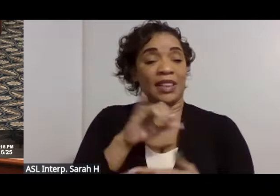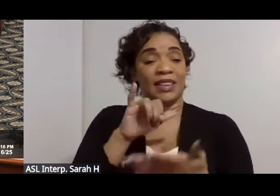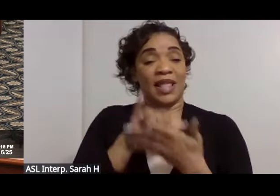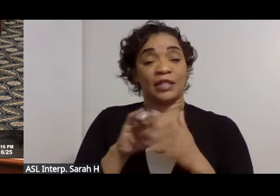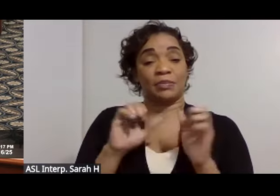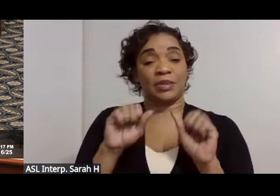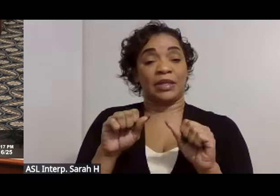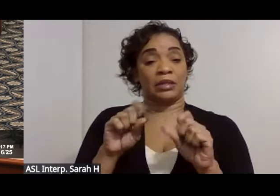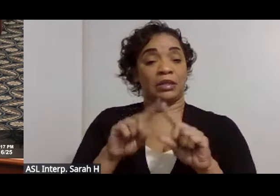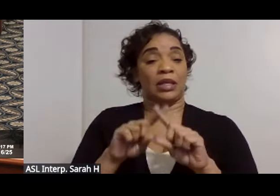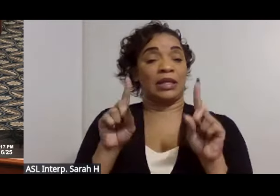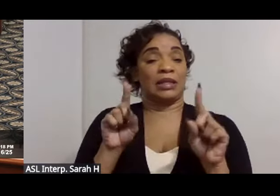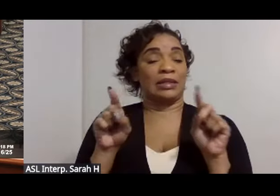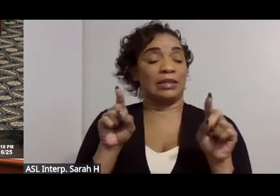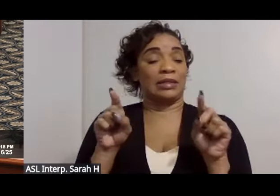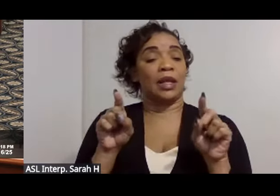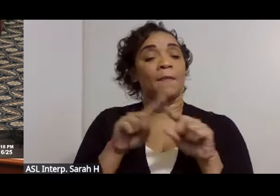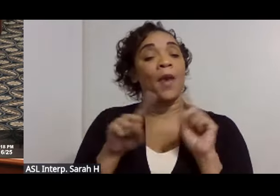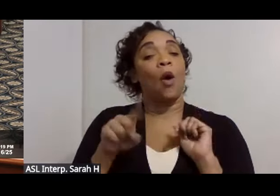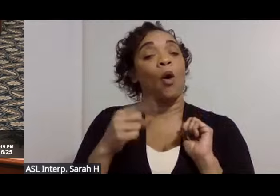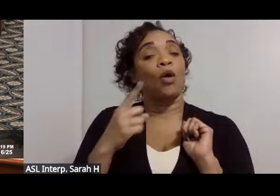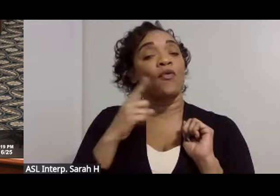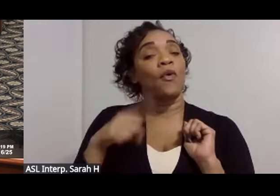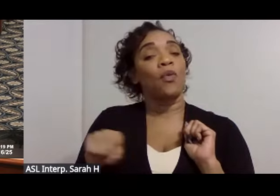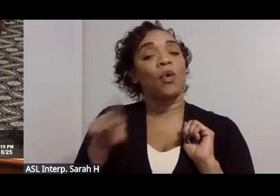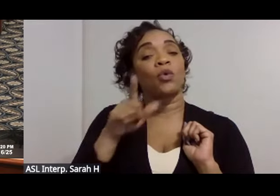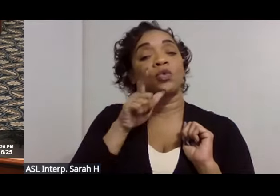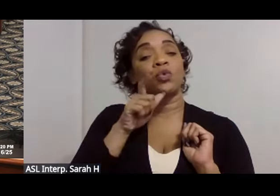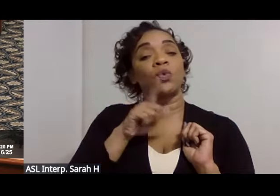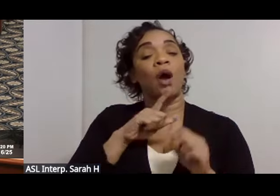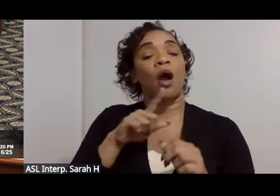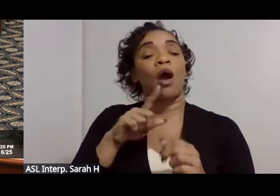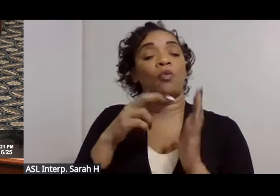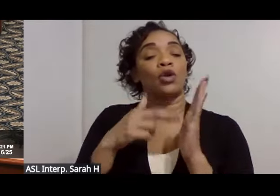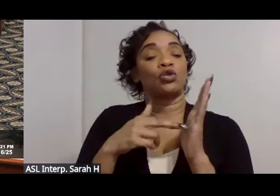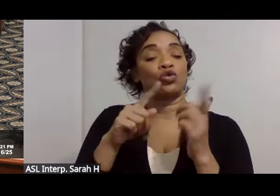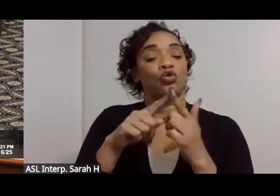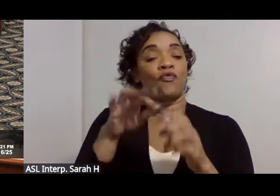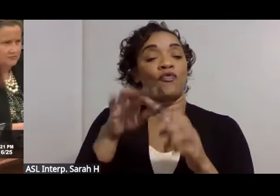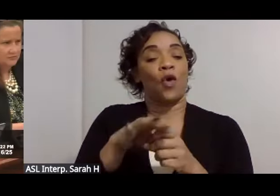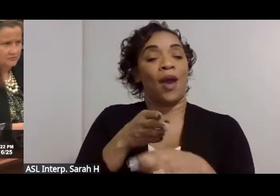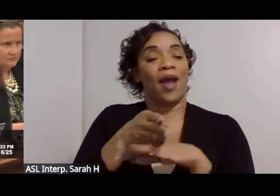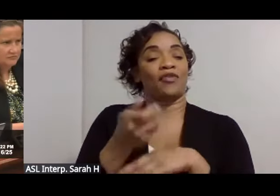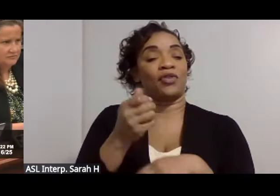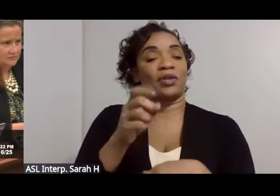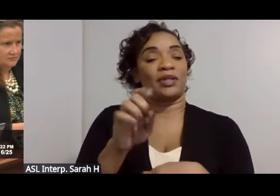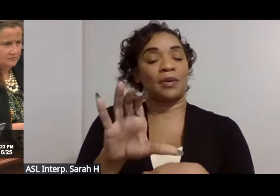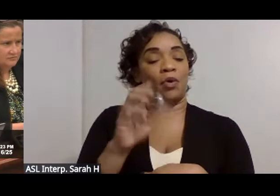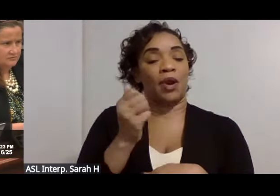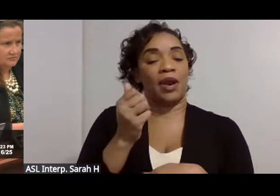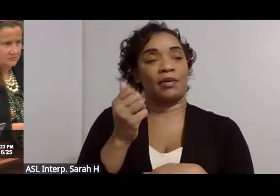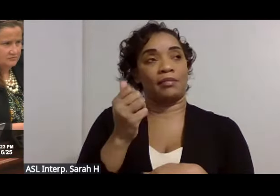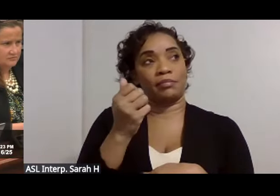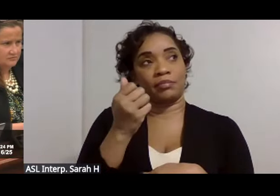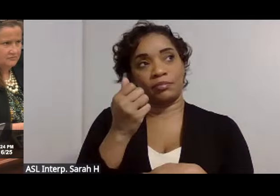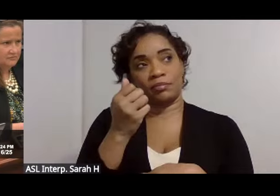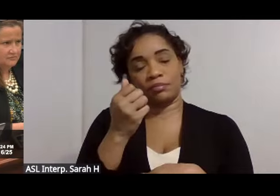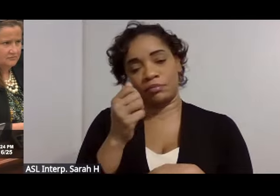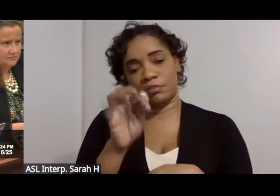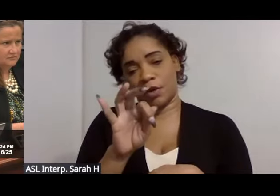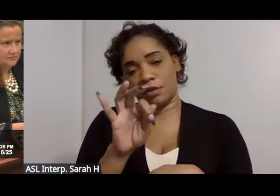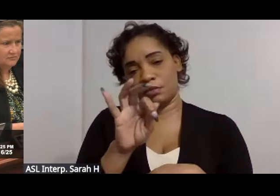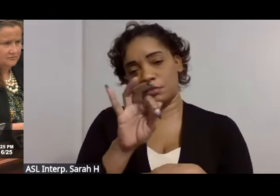who are registering to vote after December 18th, 2026. Or who are not verified by the Secretary of State. But those would be